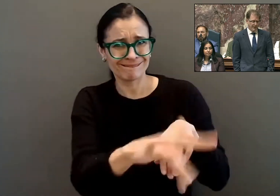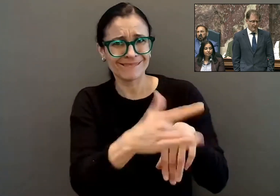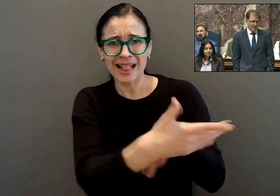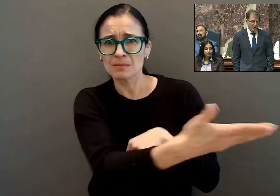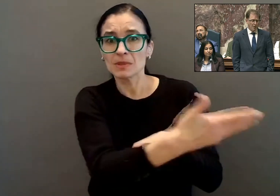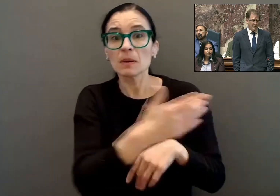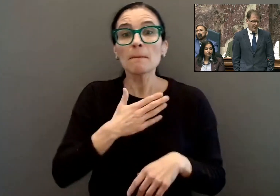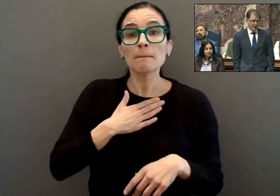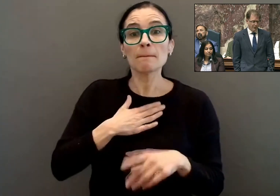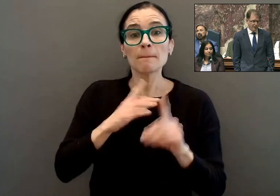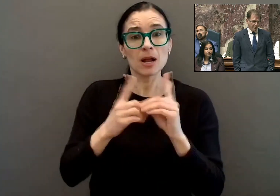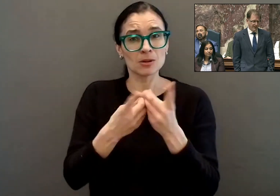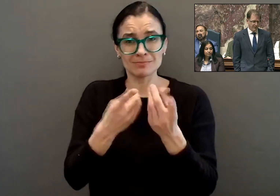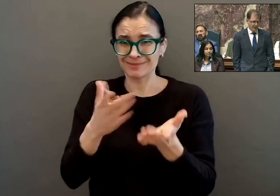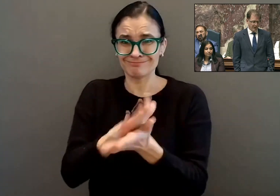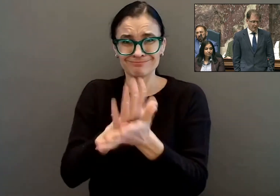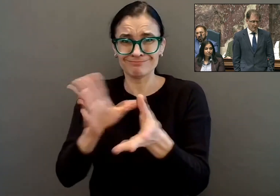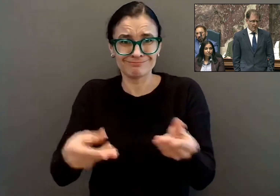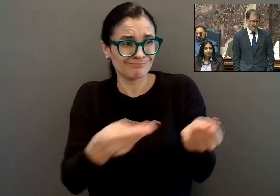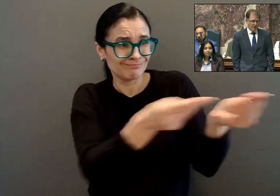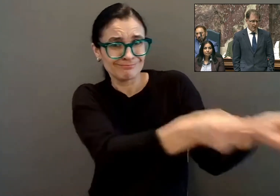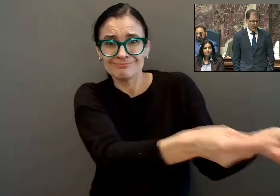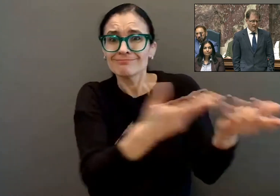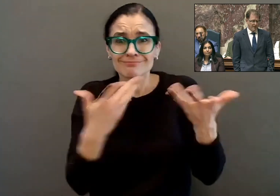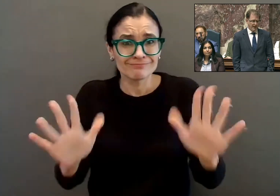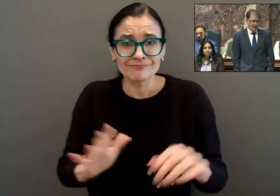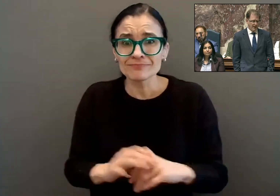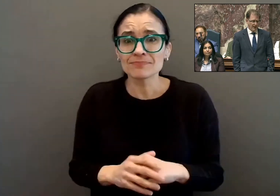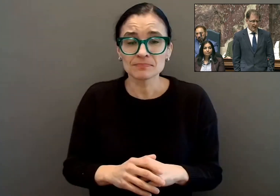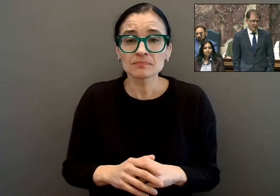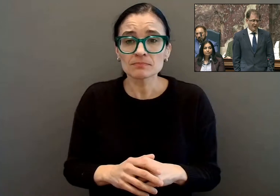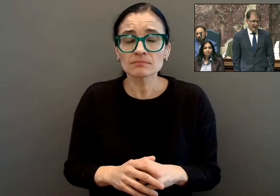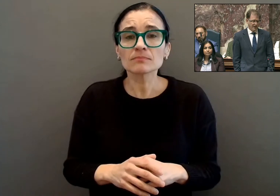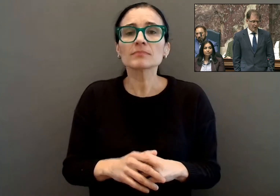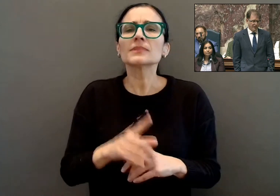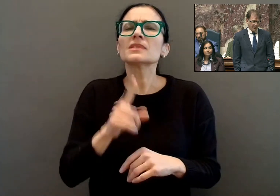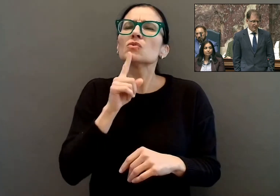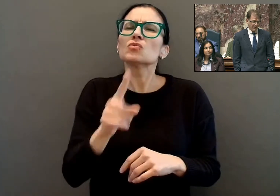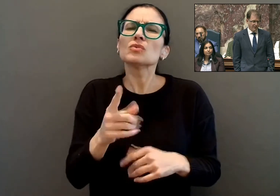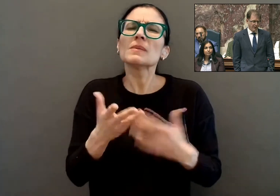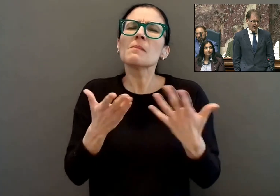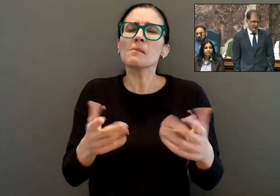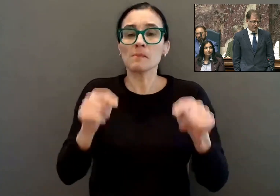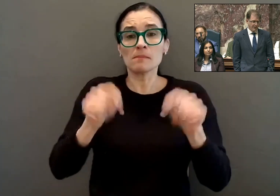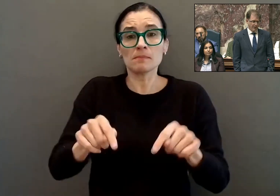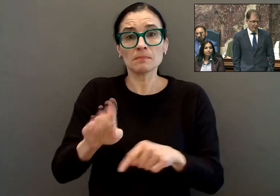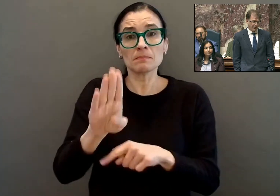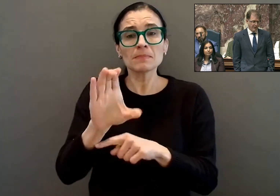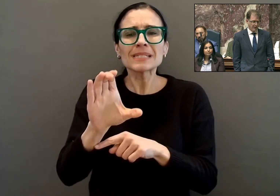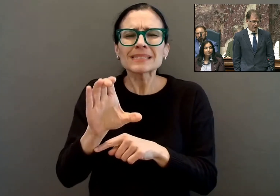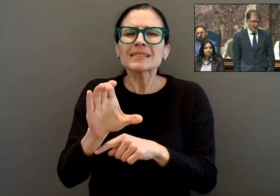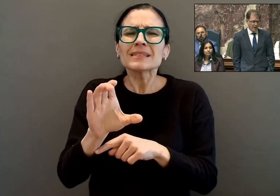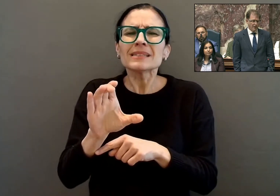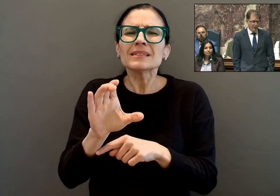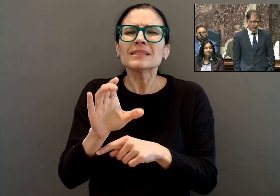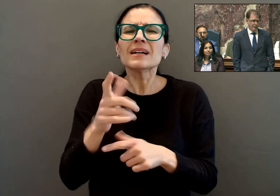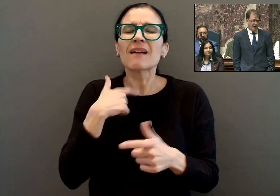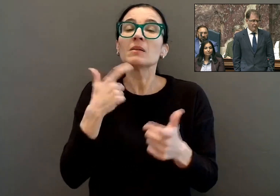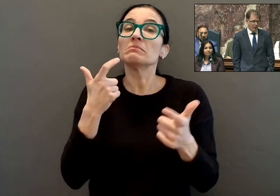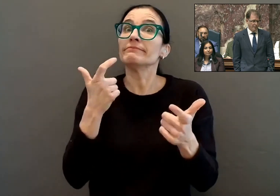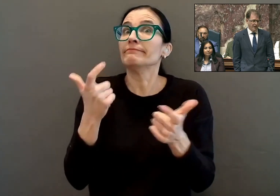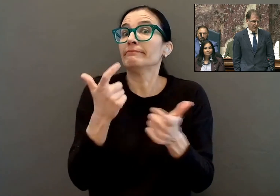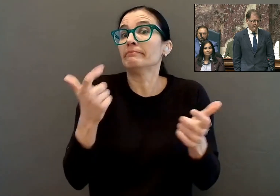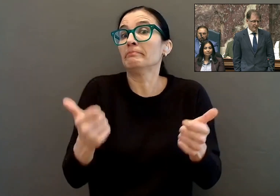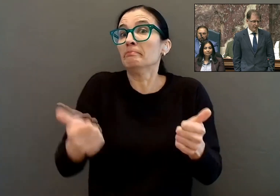Honourable Speaker, there are bigger issues in BC than how sad the opposition is about estimates, Honourable Speaker. There are issues